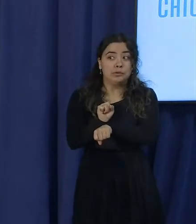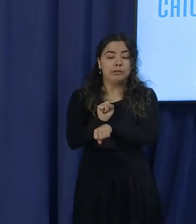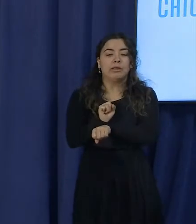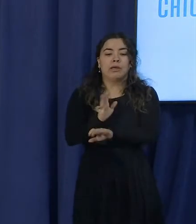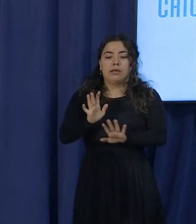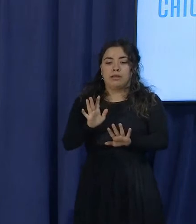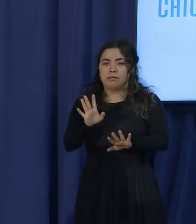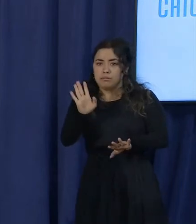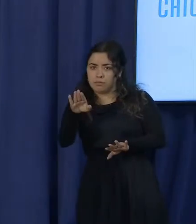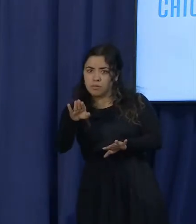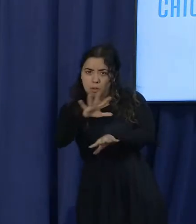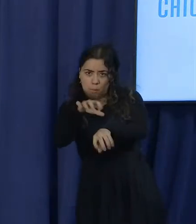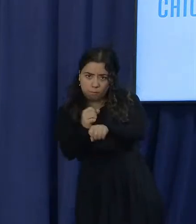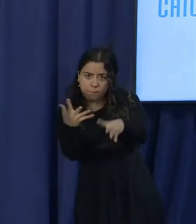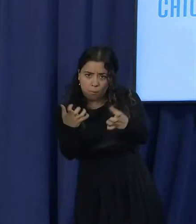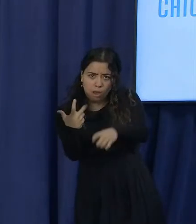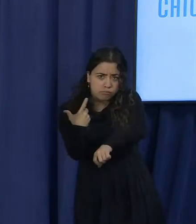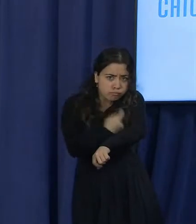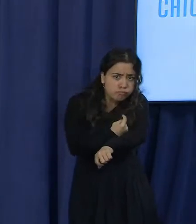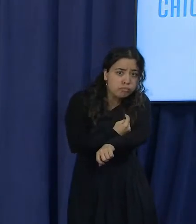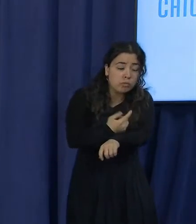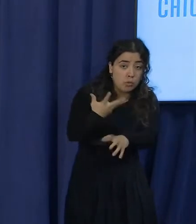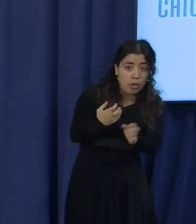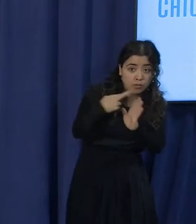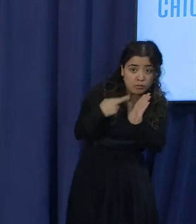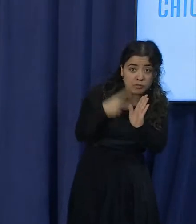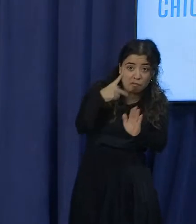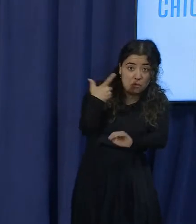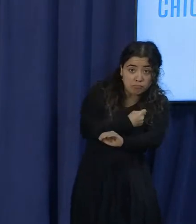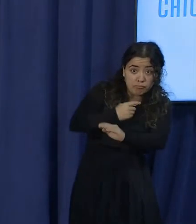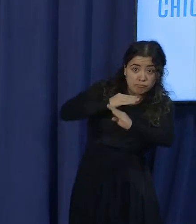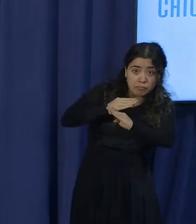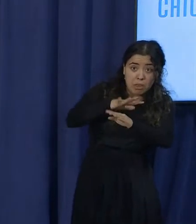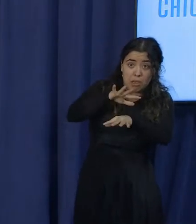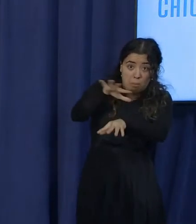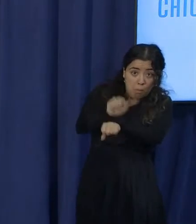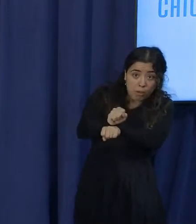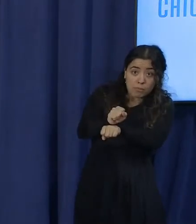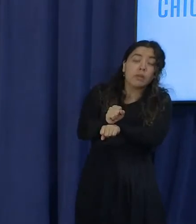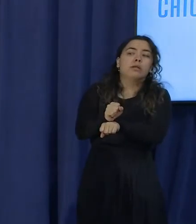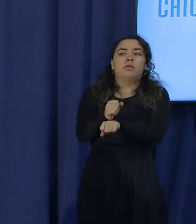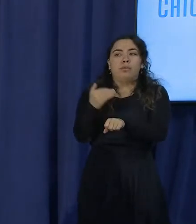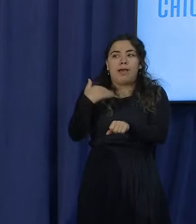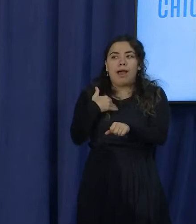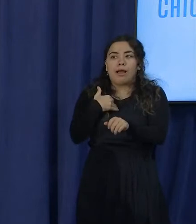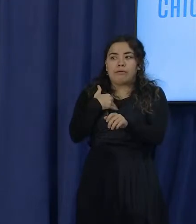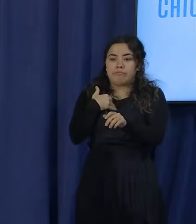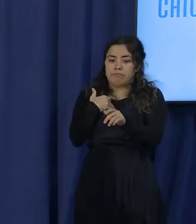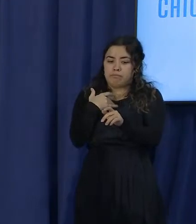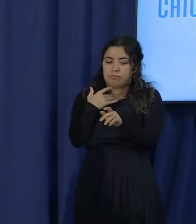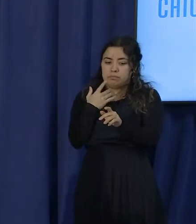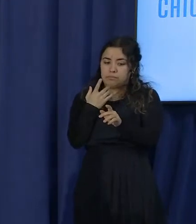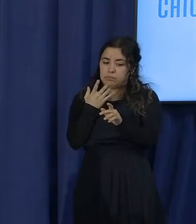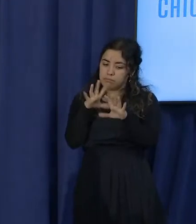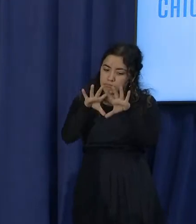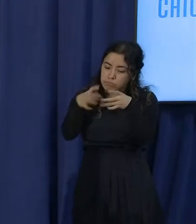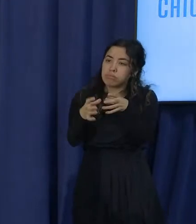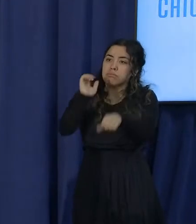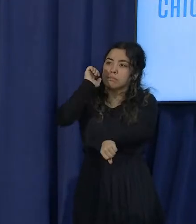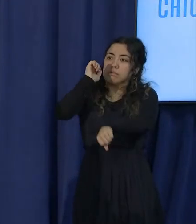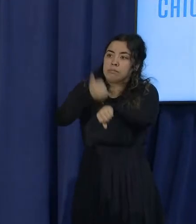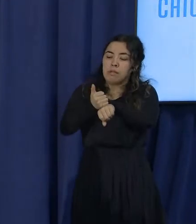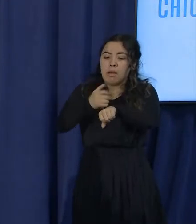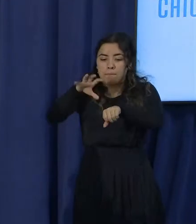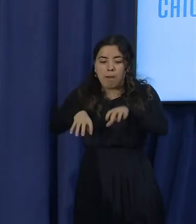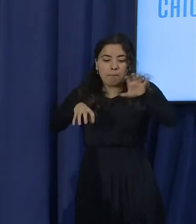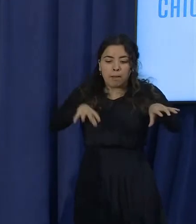registered? In a way that there are vaccine appointments dedicated for that community and pods that are set up specifically to make sure that